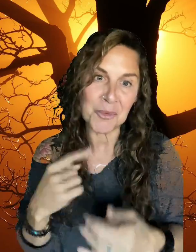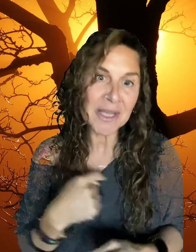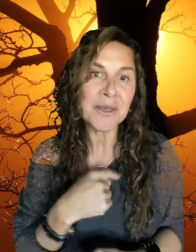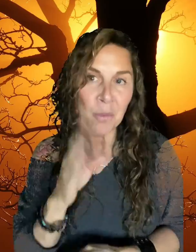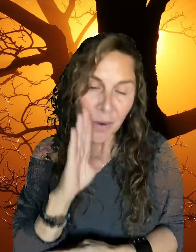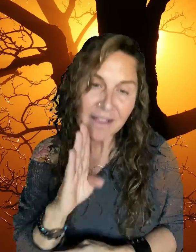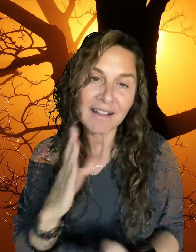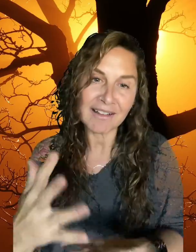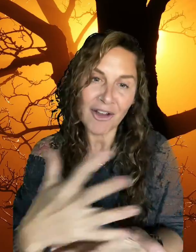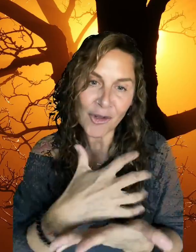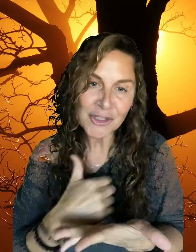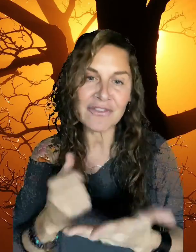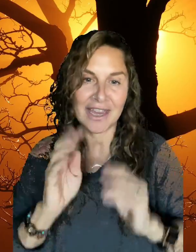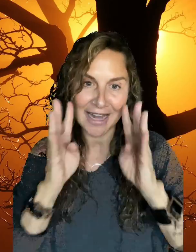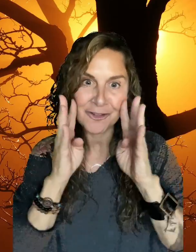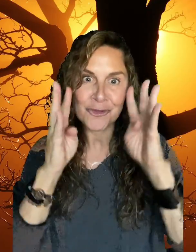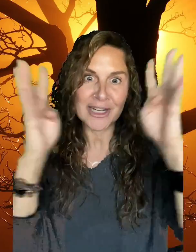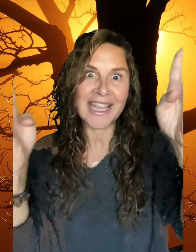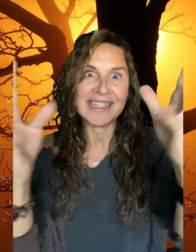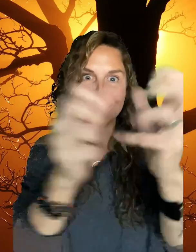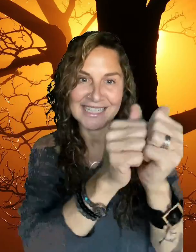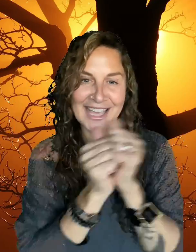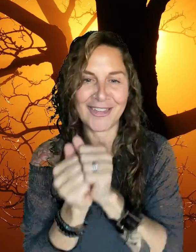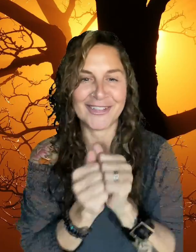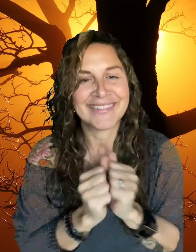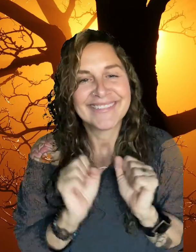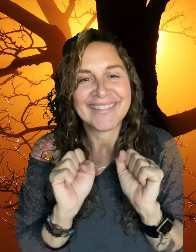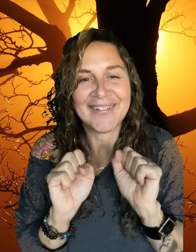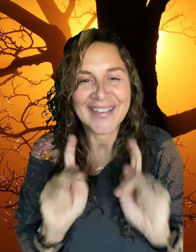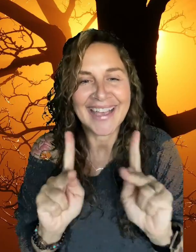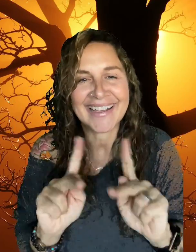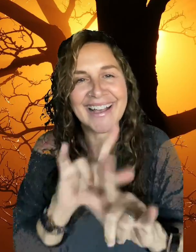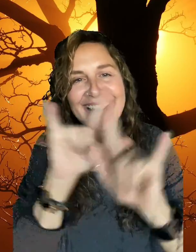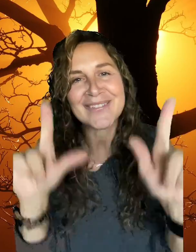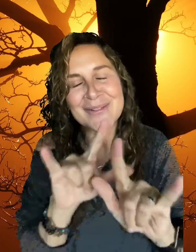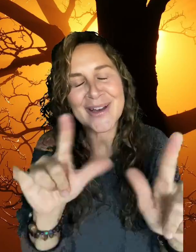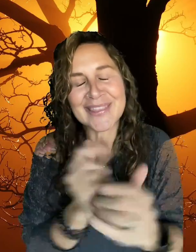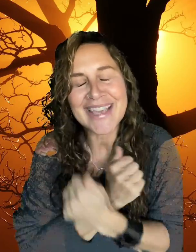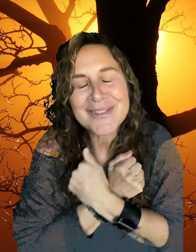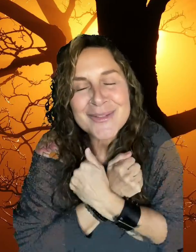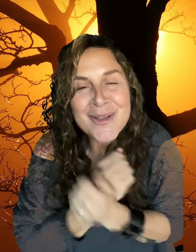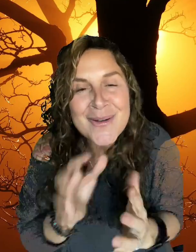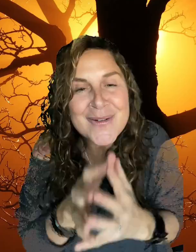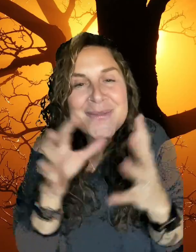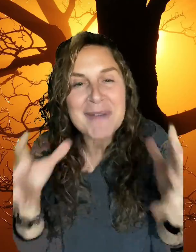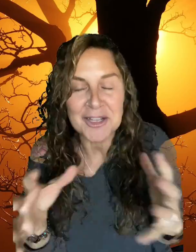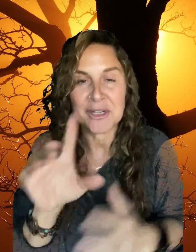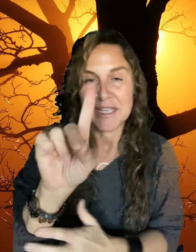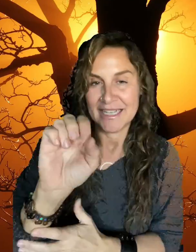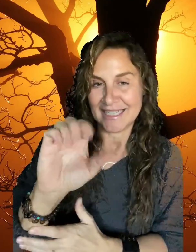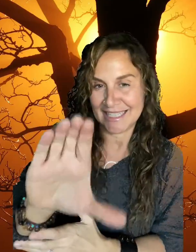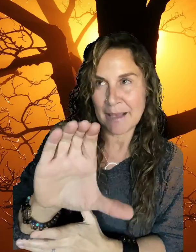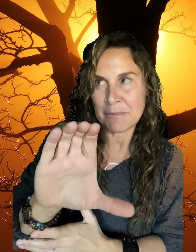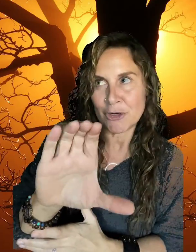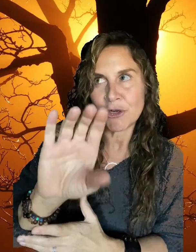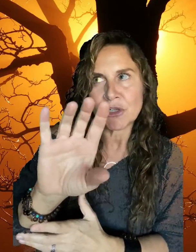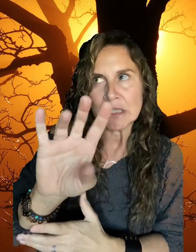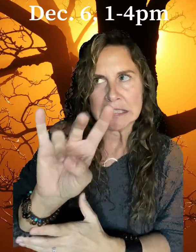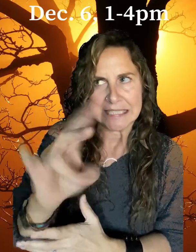we will cultivate and create together. Okay, I love you all. Thank you so much. December